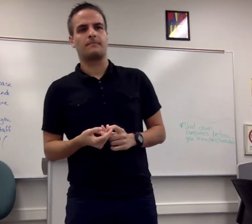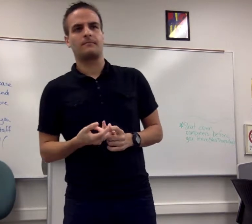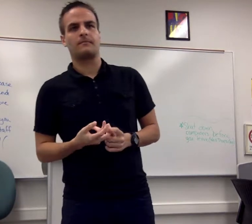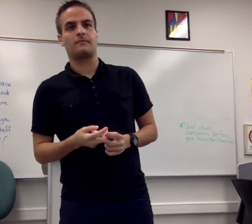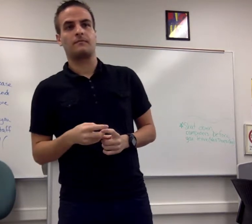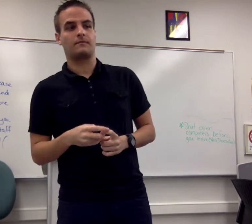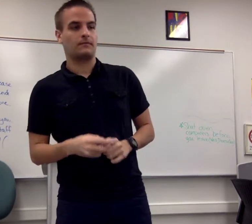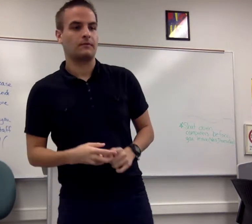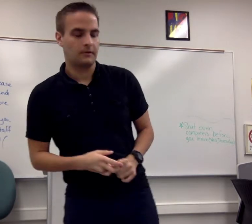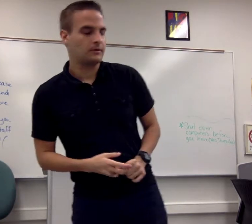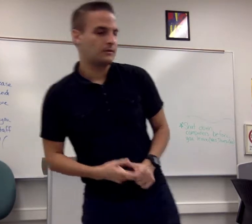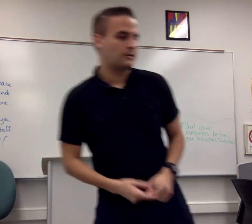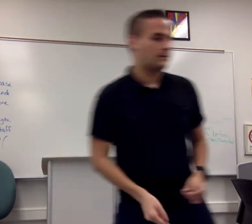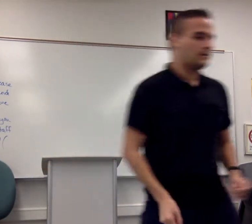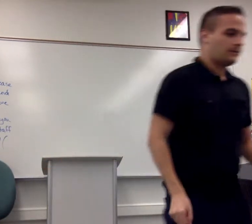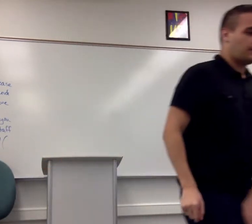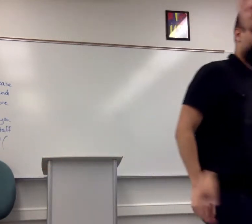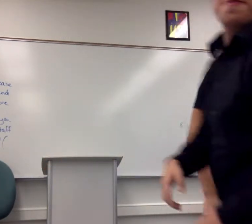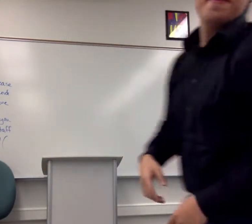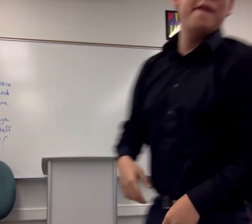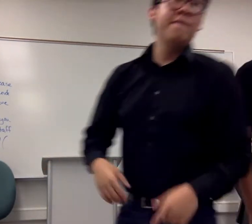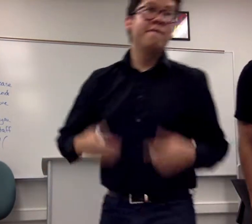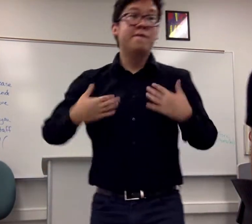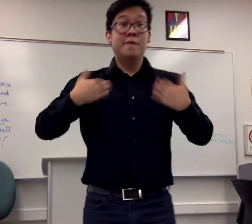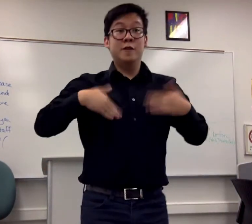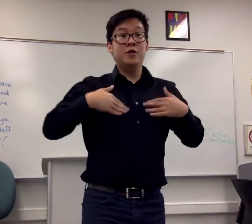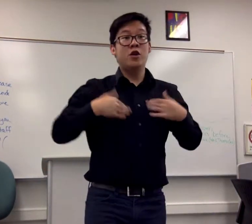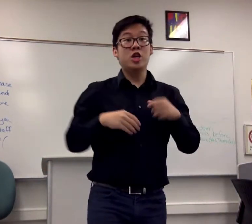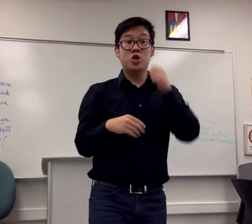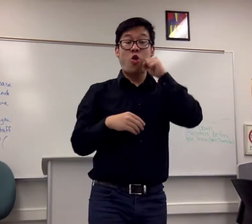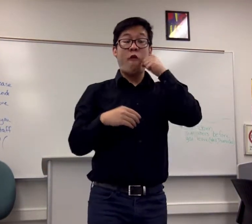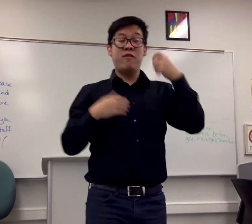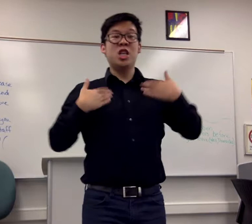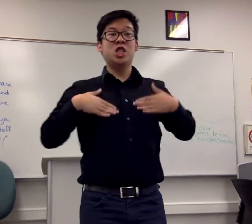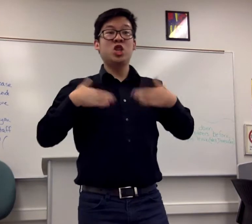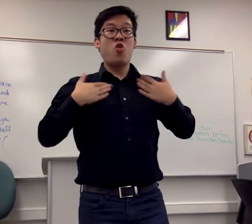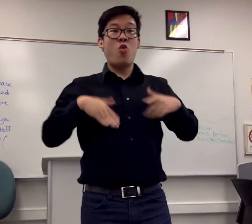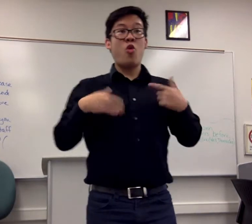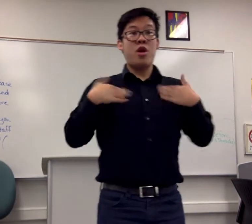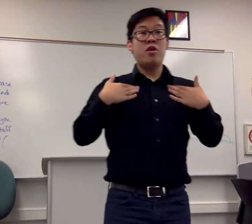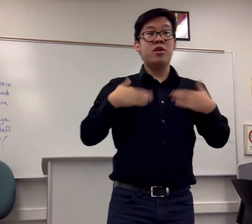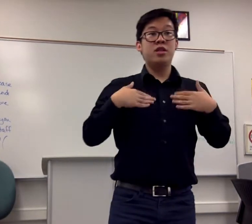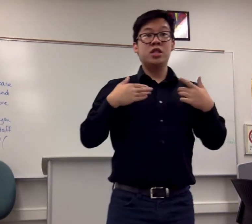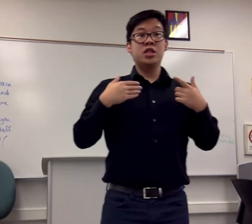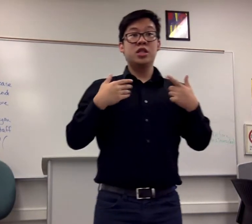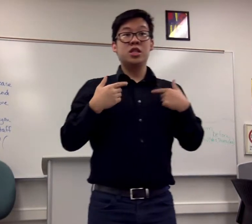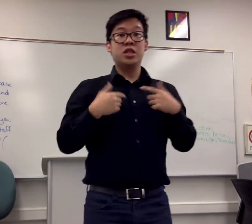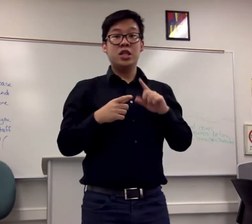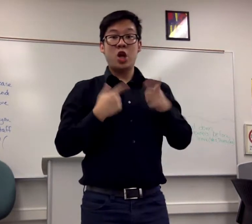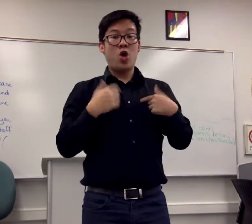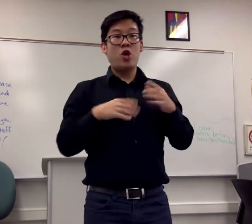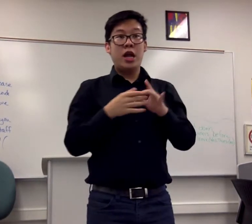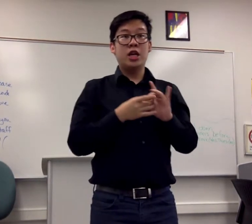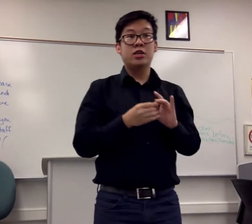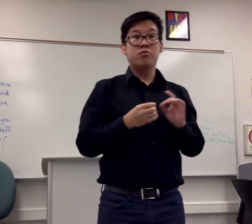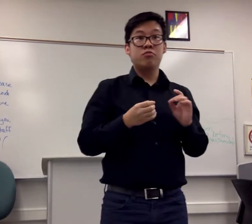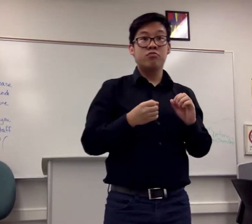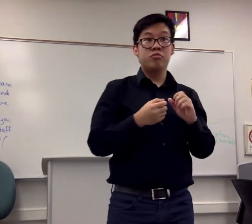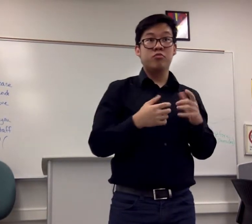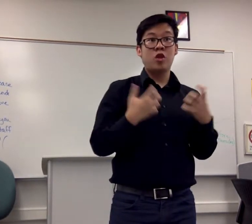Only one for a graduation. And she was wearing clothing that like didn't contrast her skin. And her thing was like on